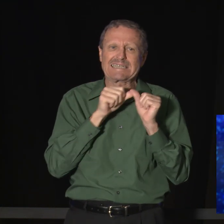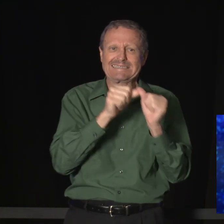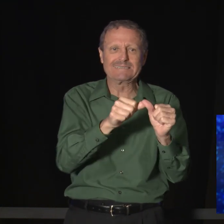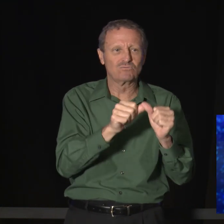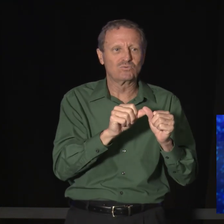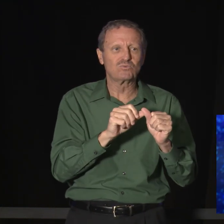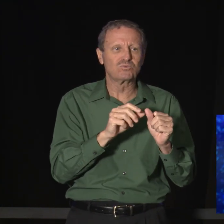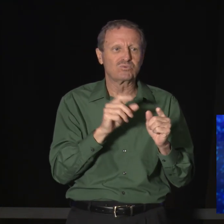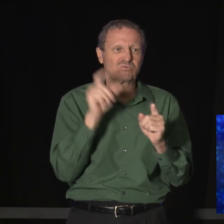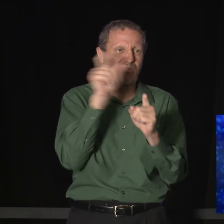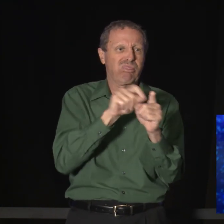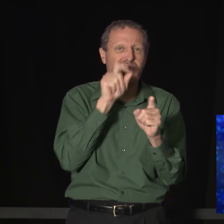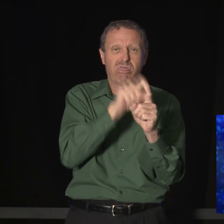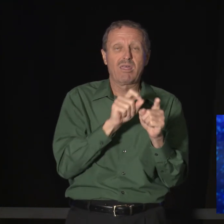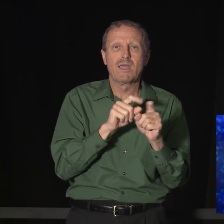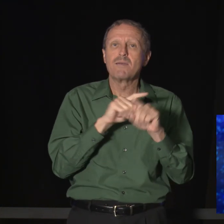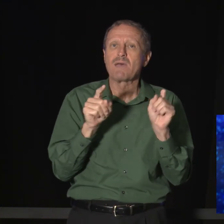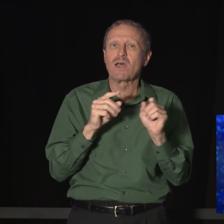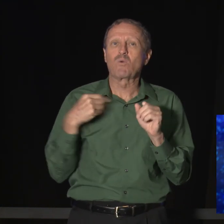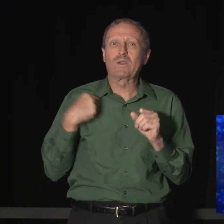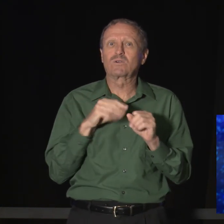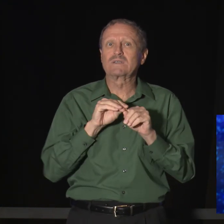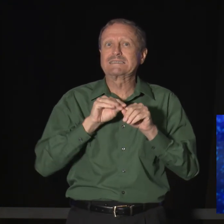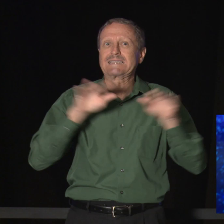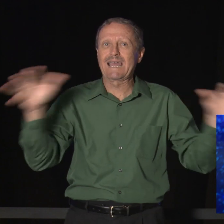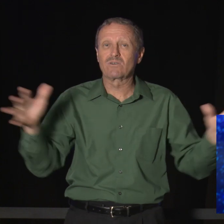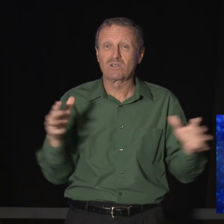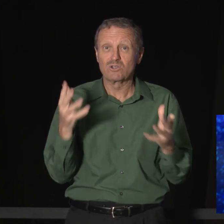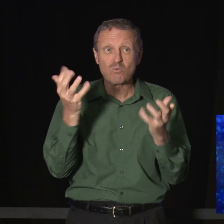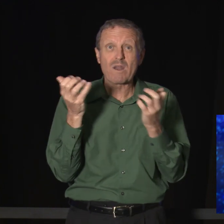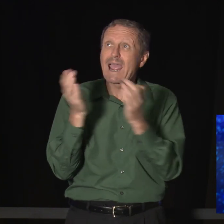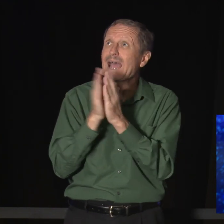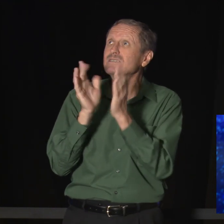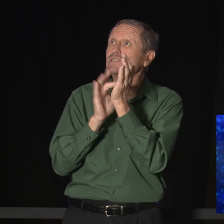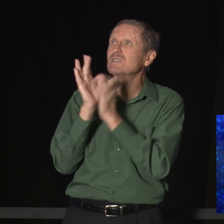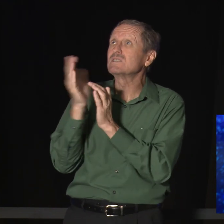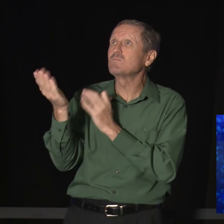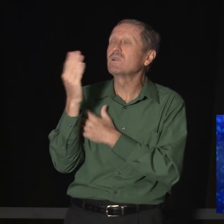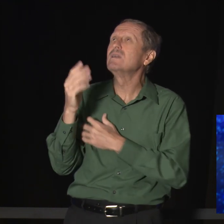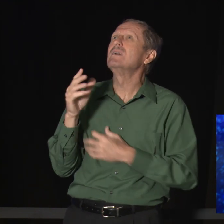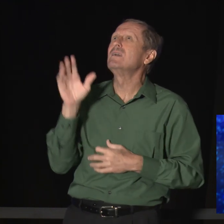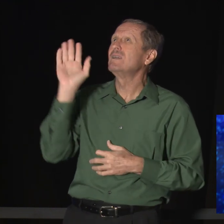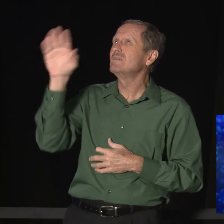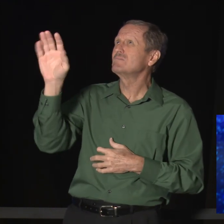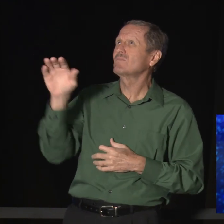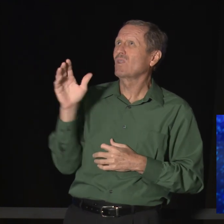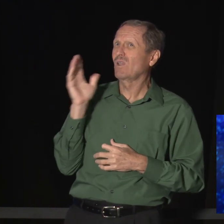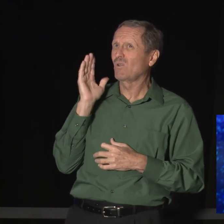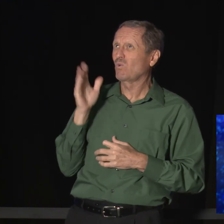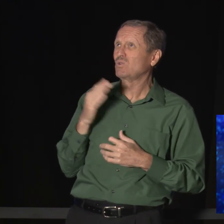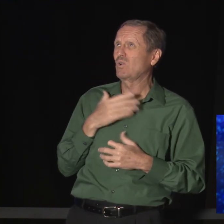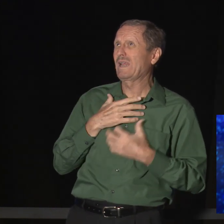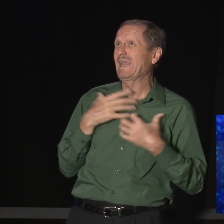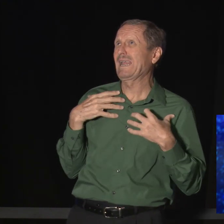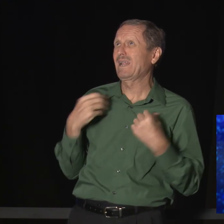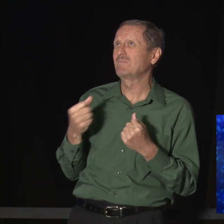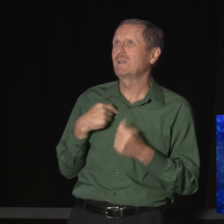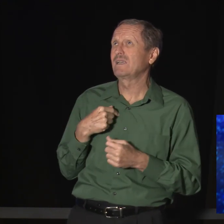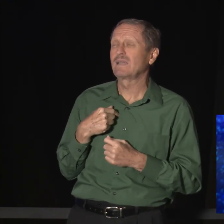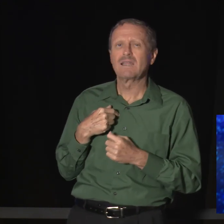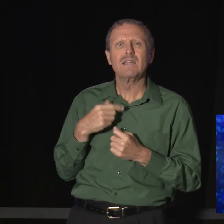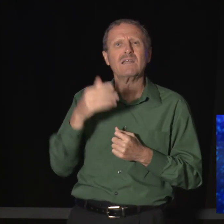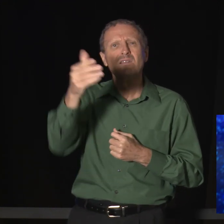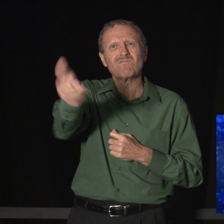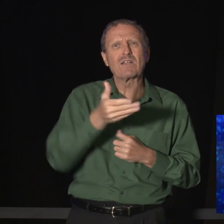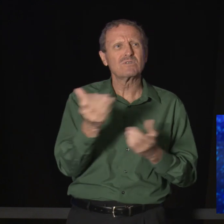scatter. And so if you want Jesus, to ask Jesus this morning, would you heal me? Would you heal me? I would invite you to come up here